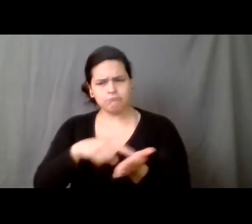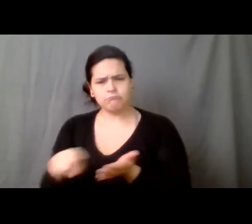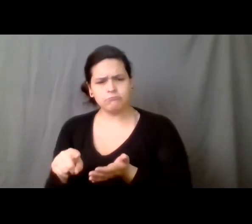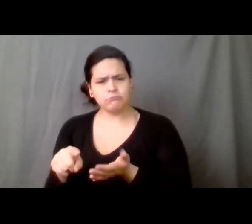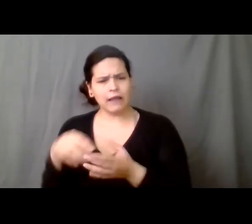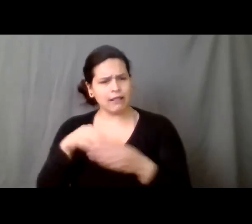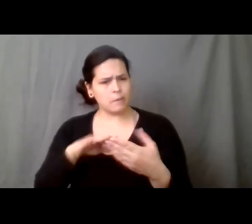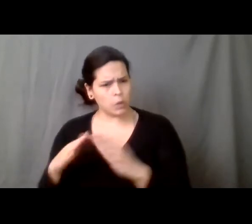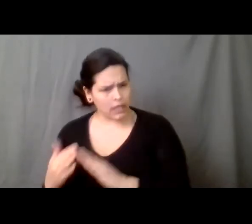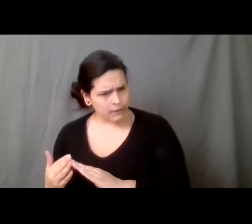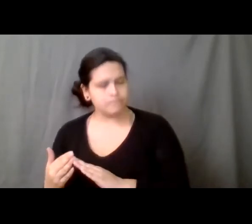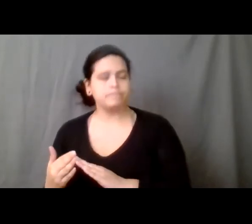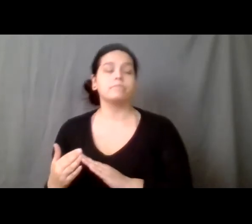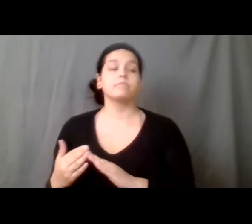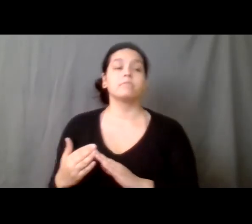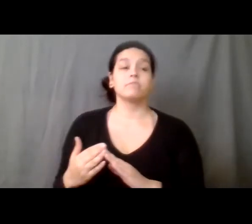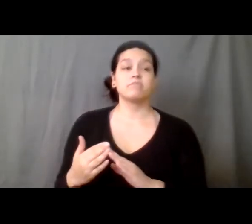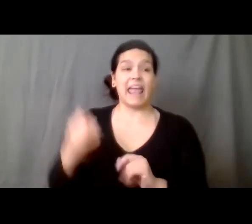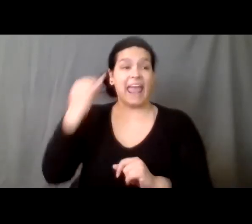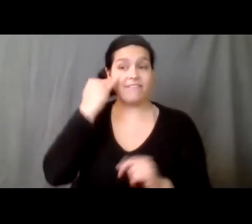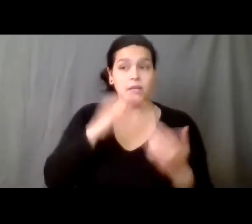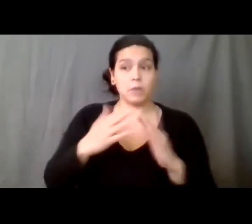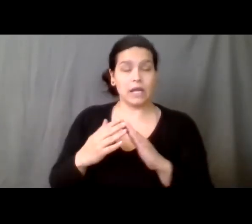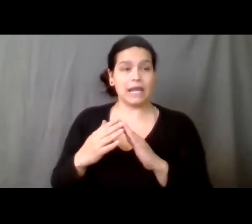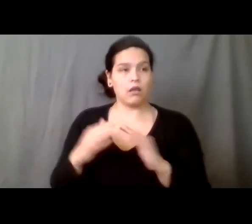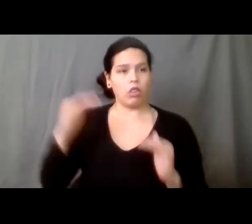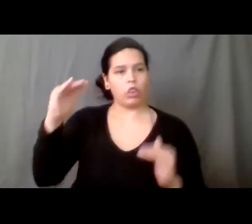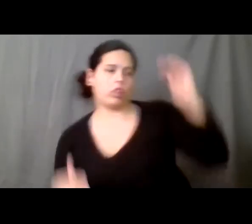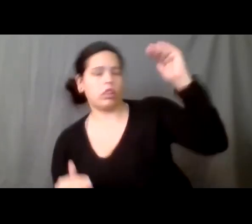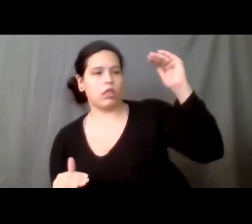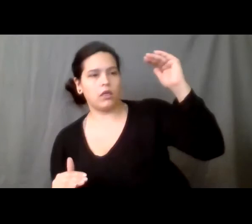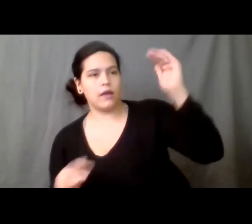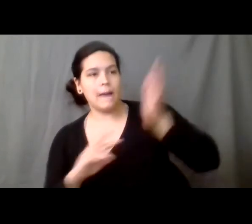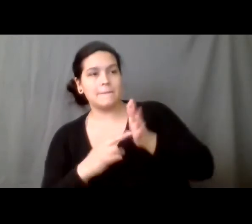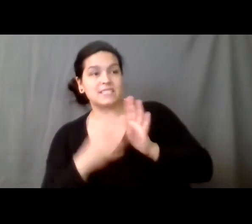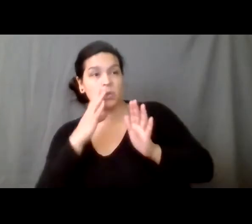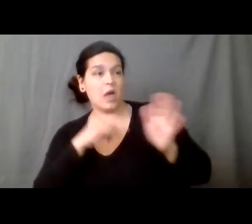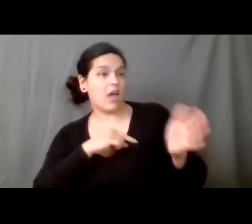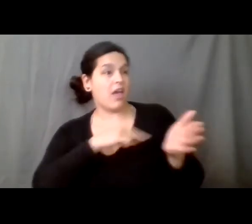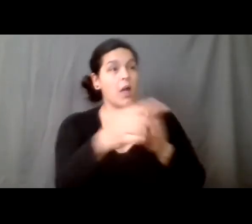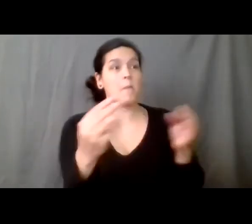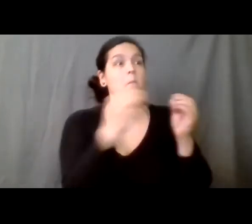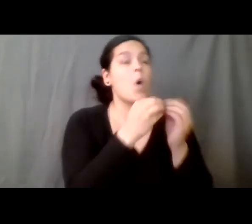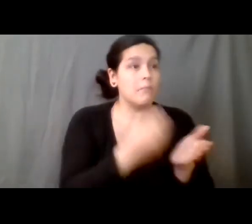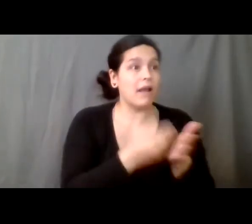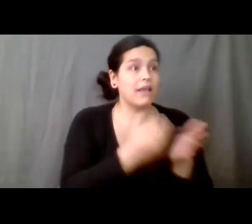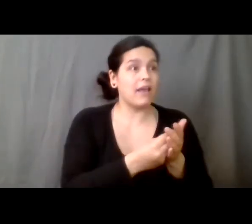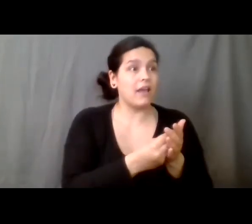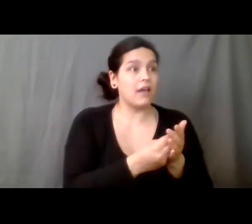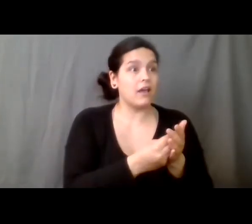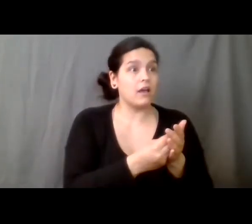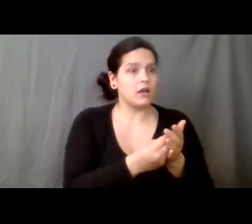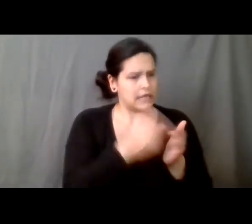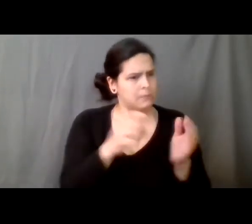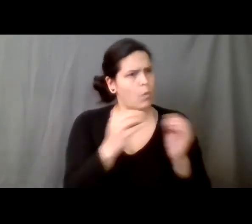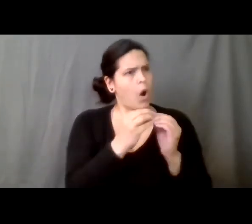your community's out of balance, often people will take and spend more money in the way that it appears to be out of balance because they really think it needs more